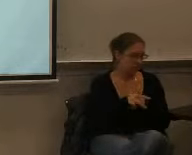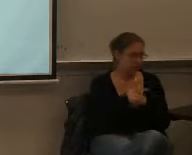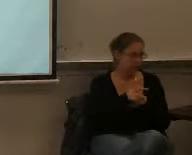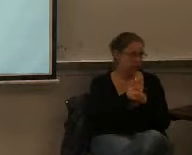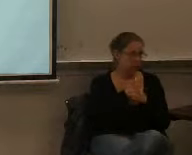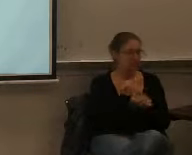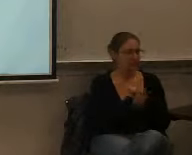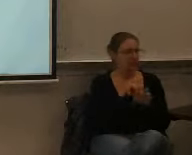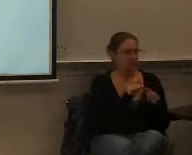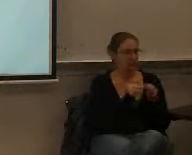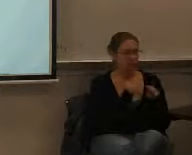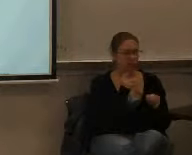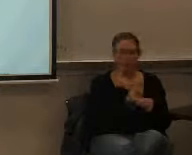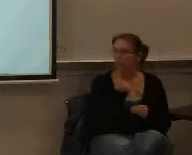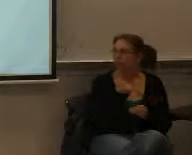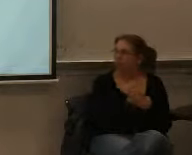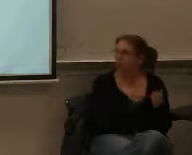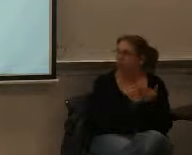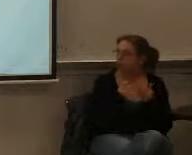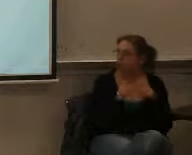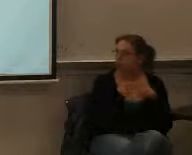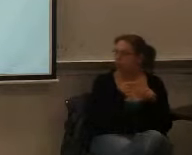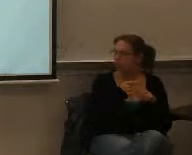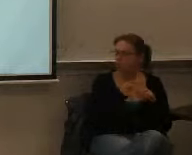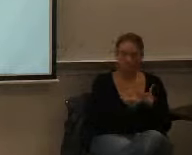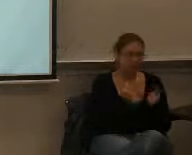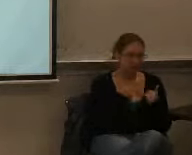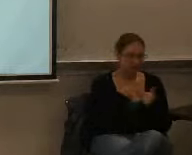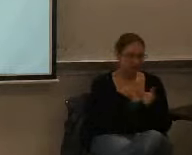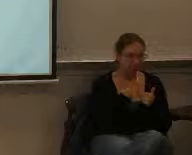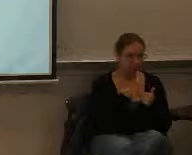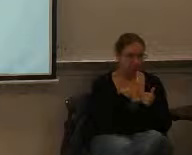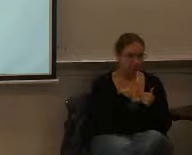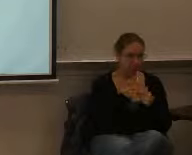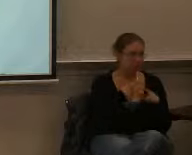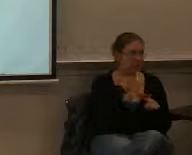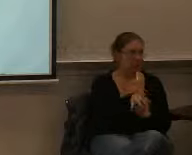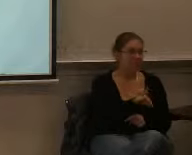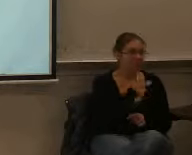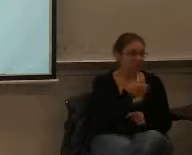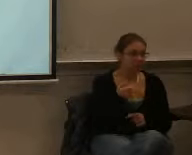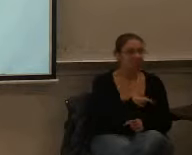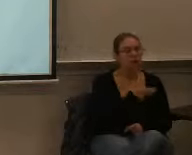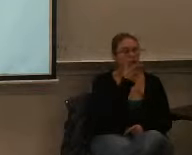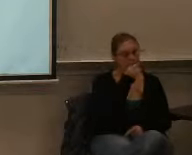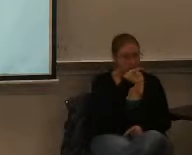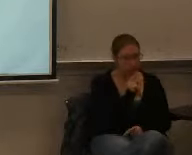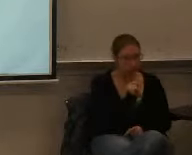that number is 1, that no matter when they come upon something, they eat it.